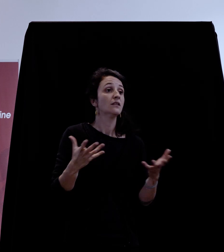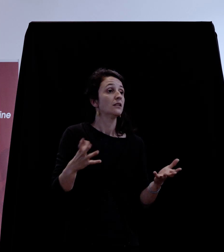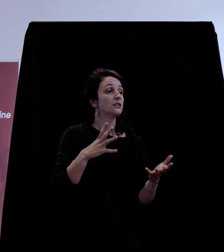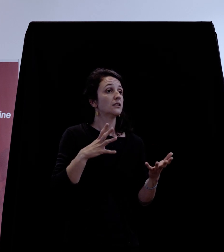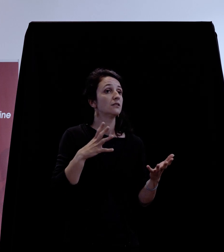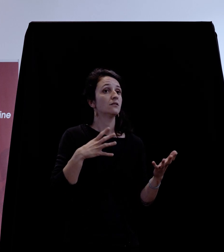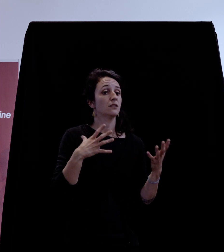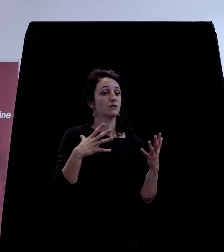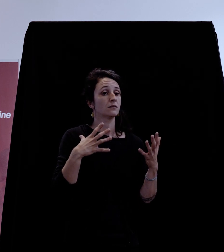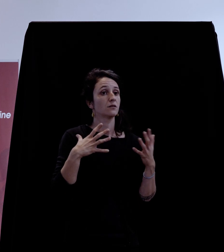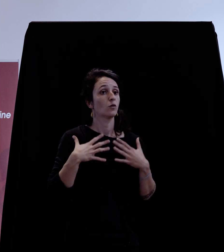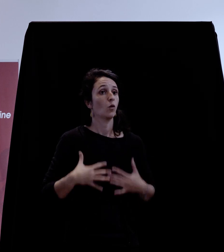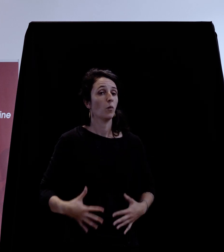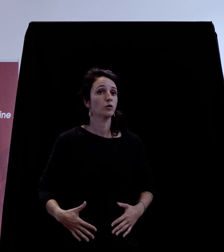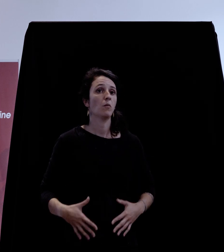I'm going to get there.